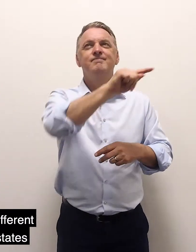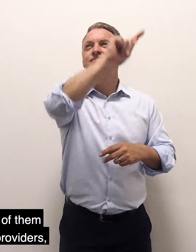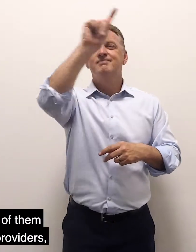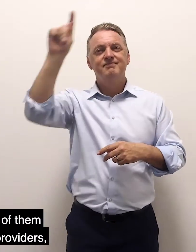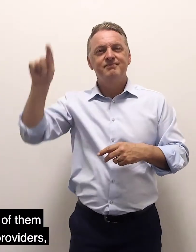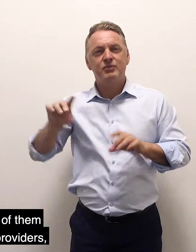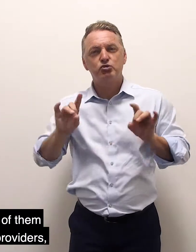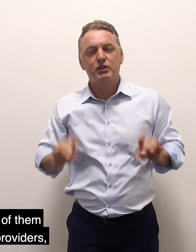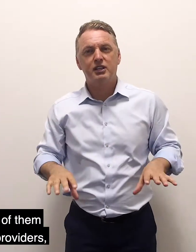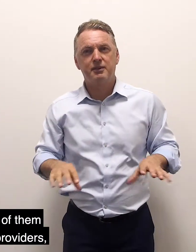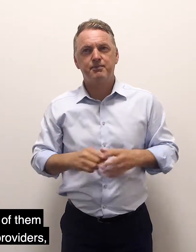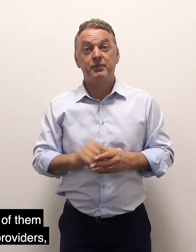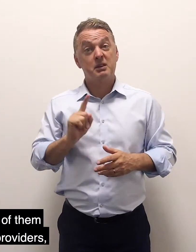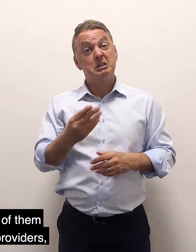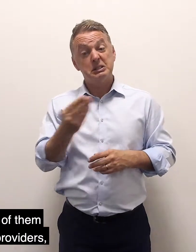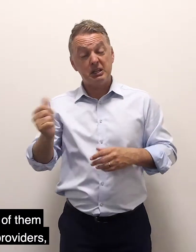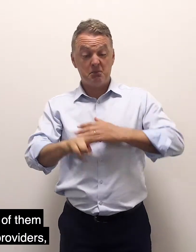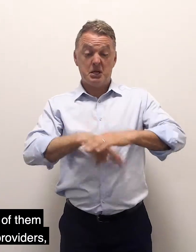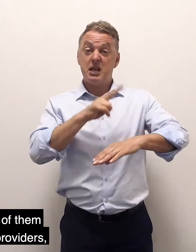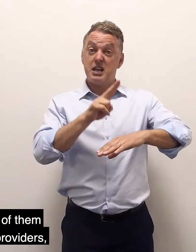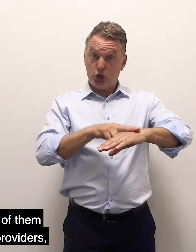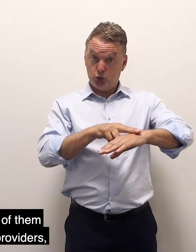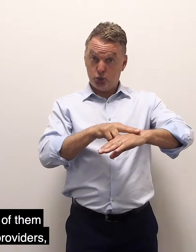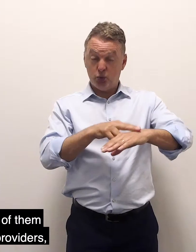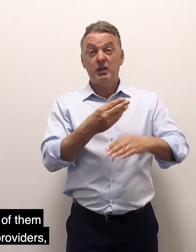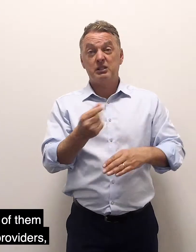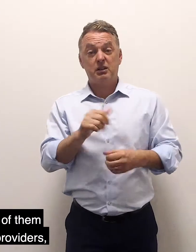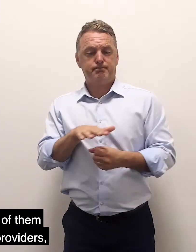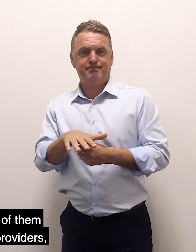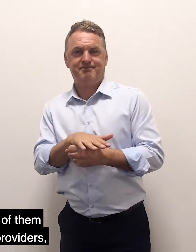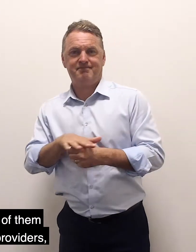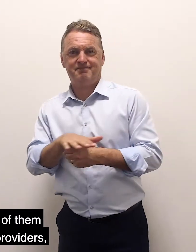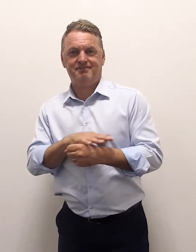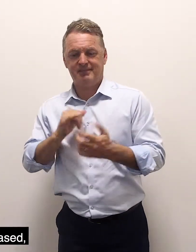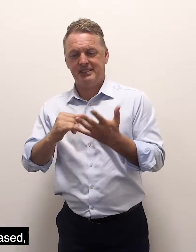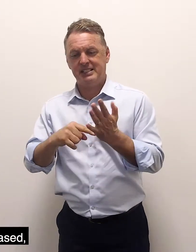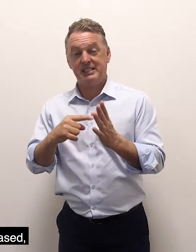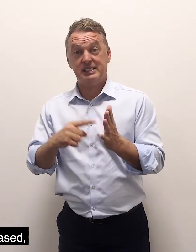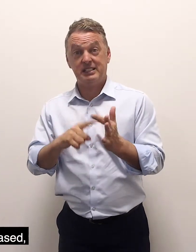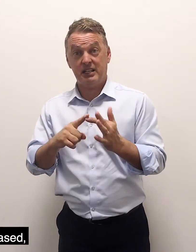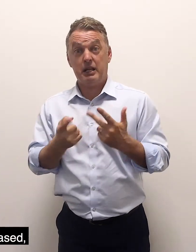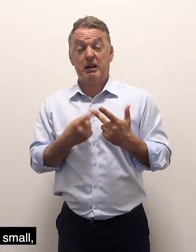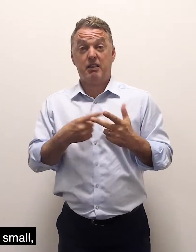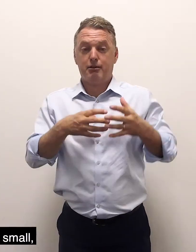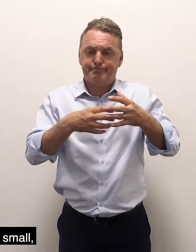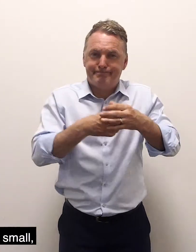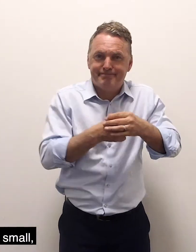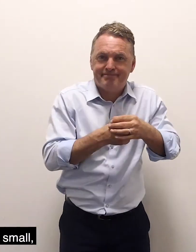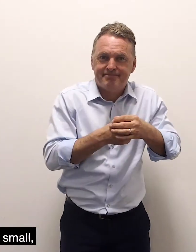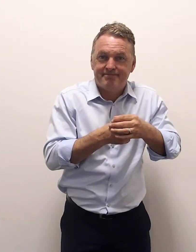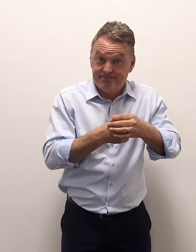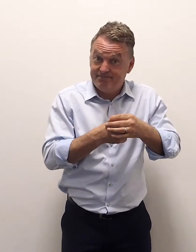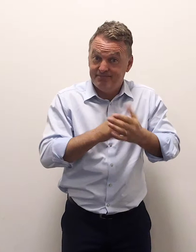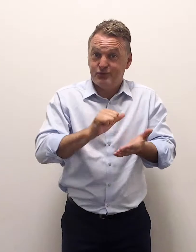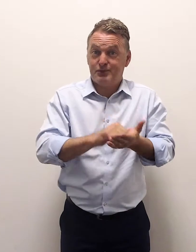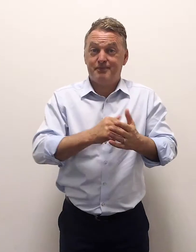different states, of course. But some of them are national service providers, some are state-based, and some are very